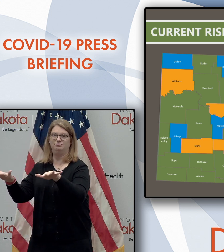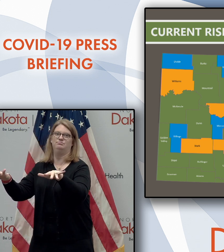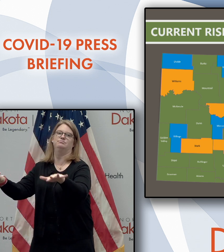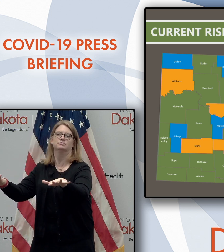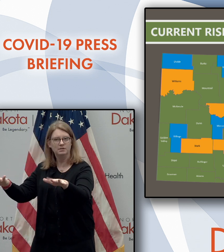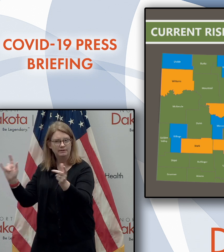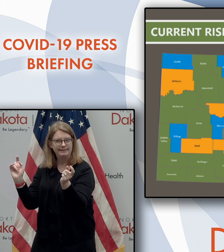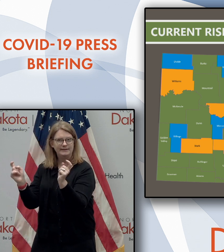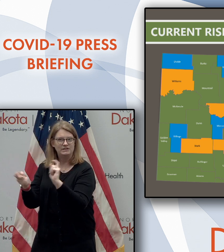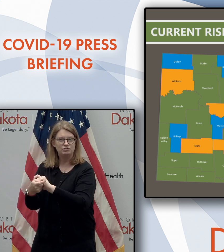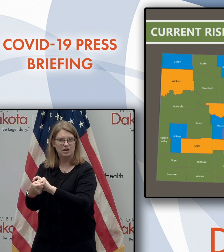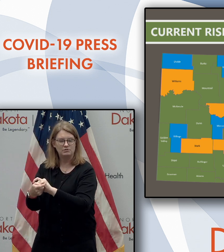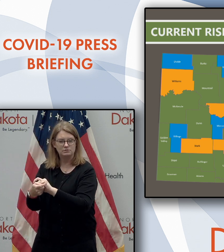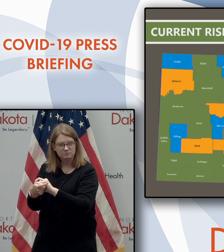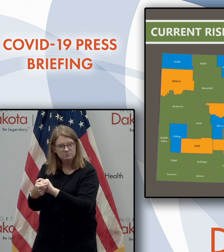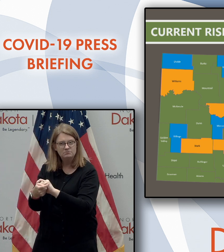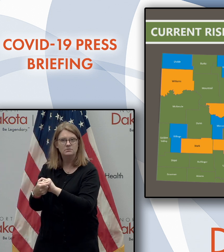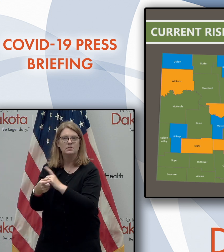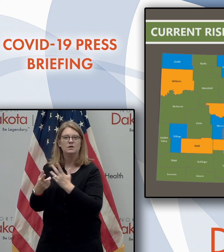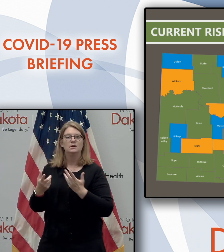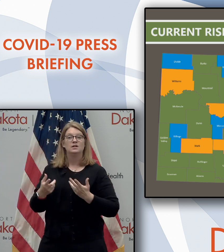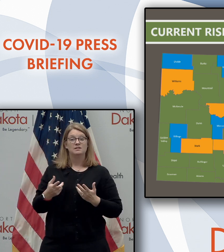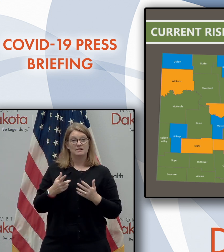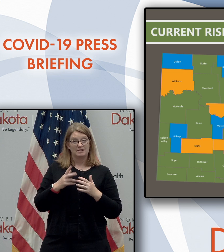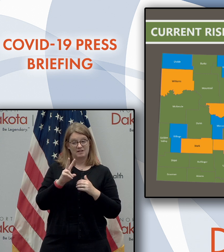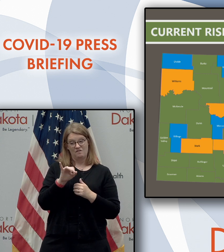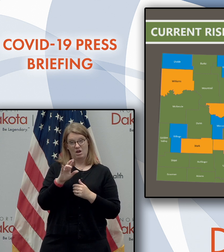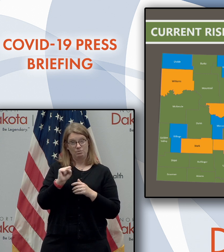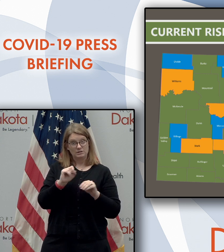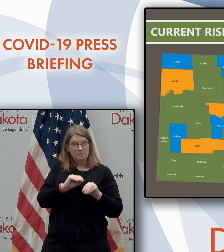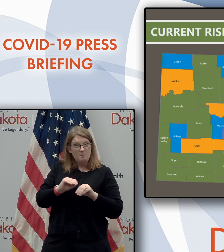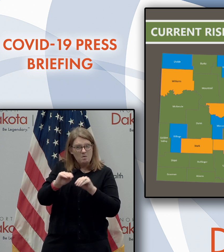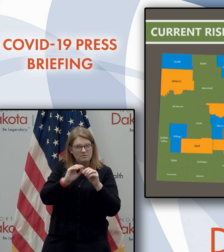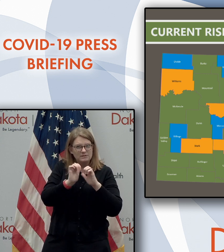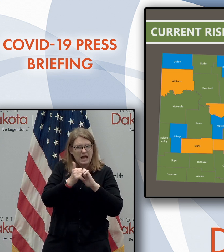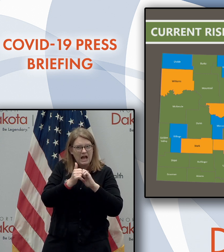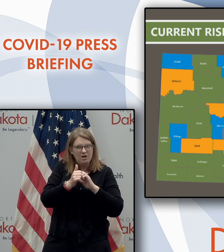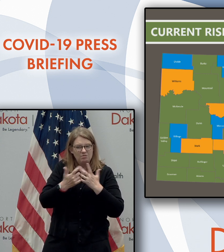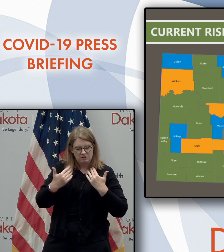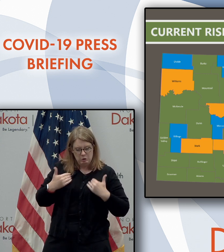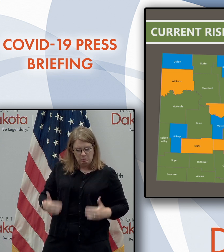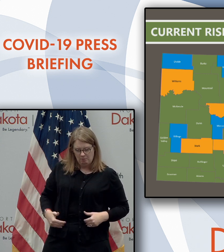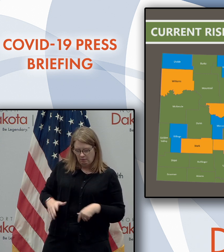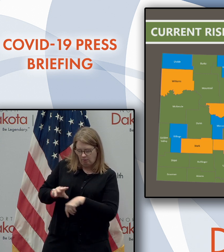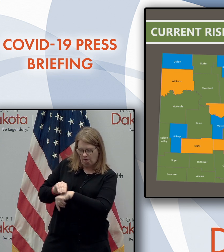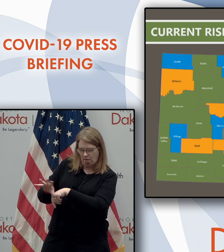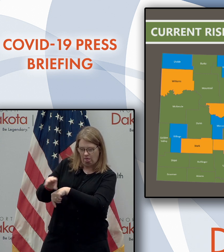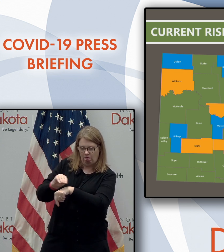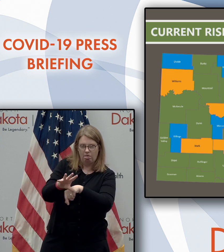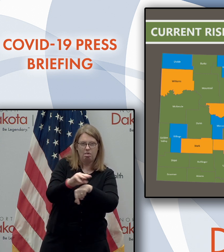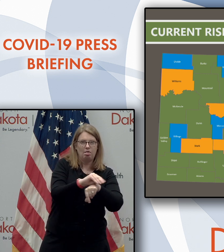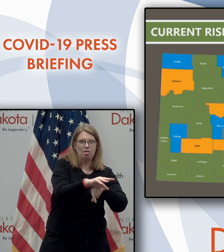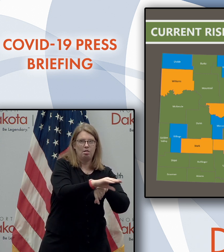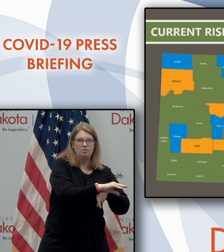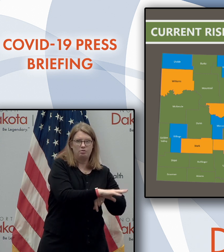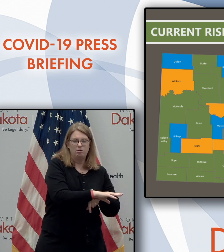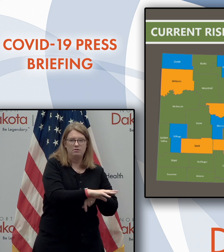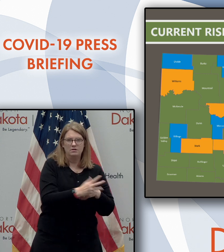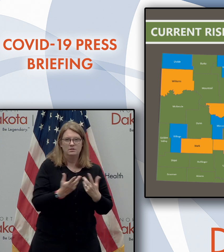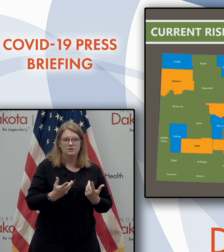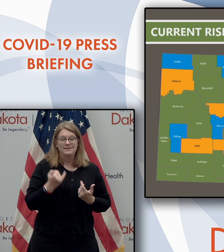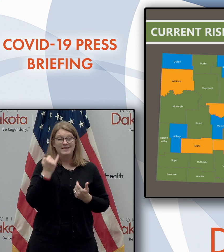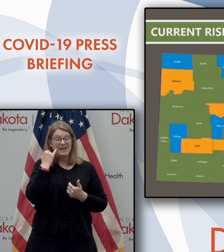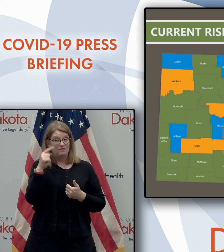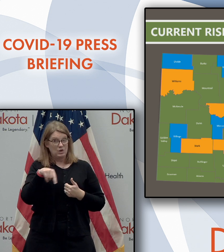moves around is through human transmission. You can pick it up and transmit it to others. And again, if you're in one of